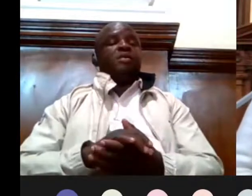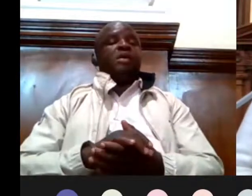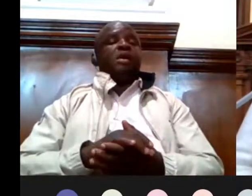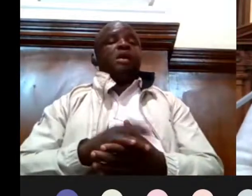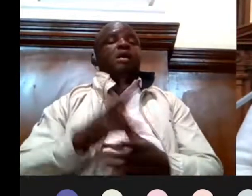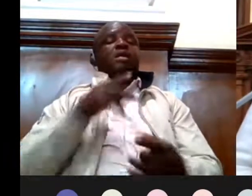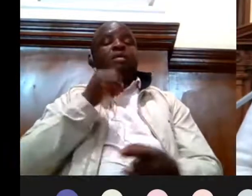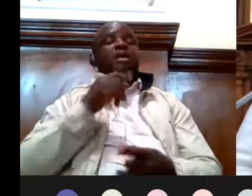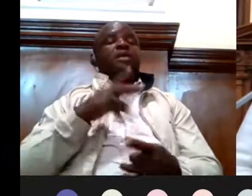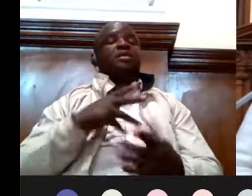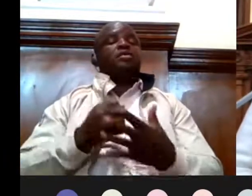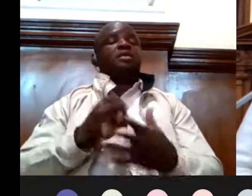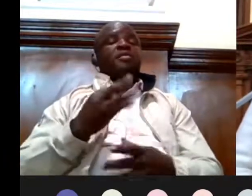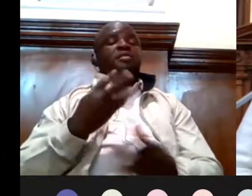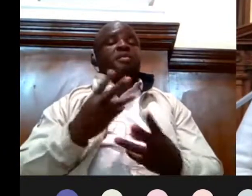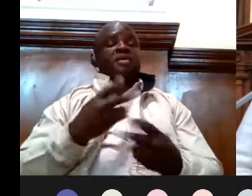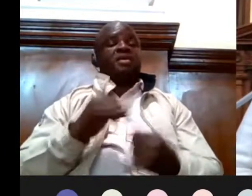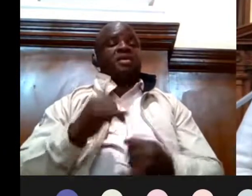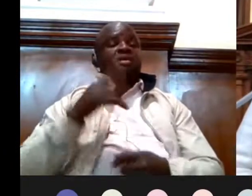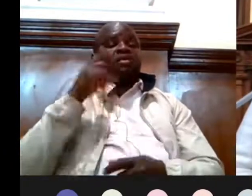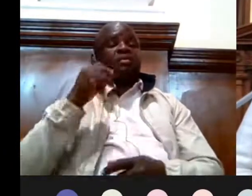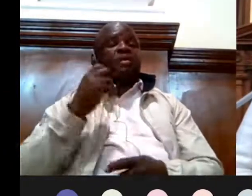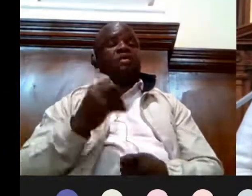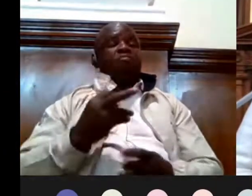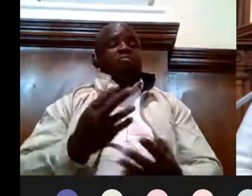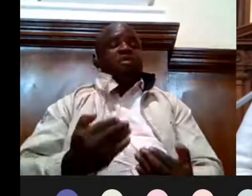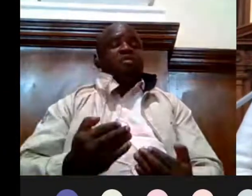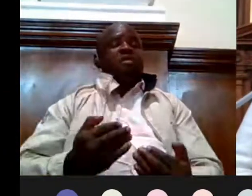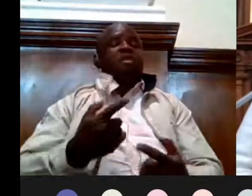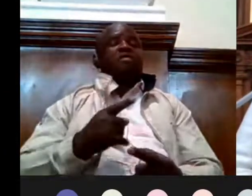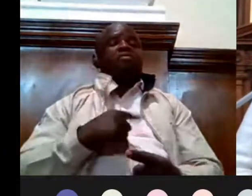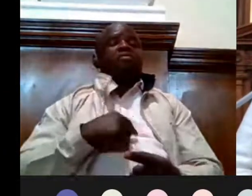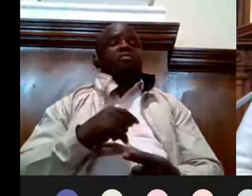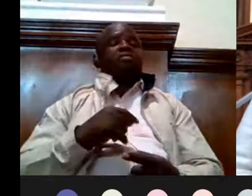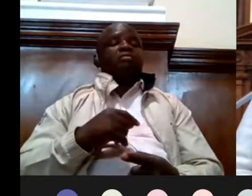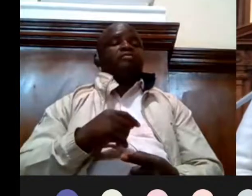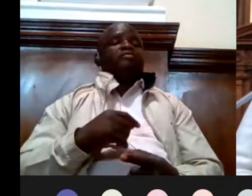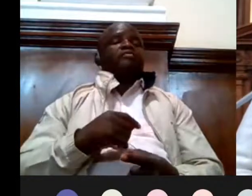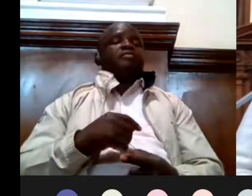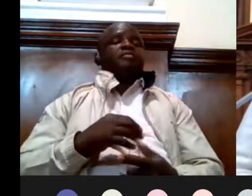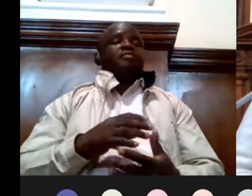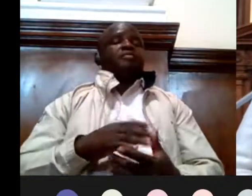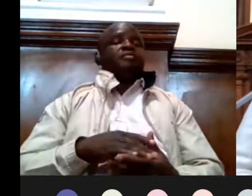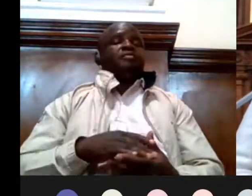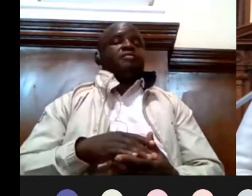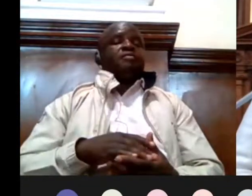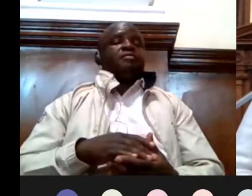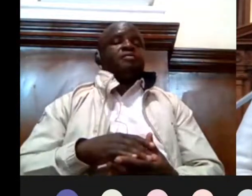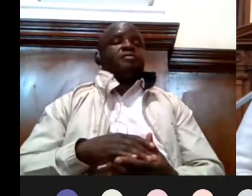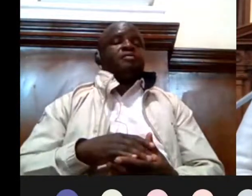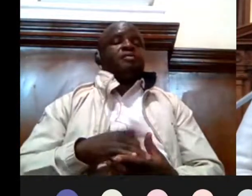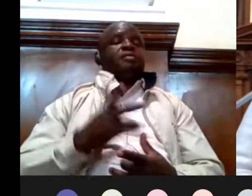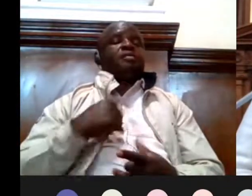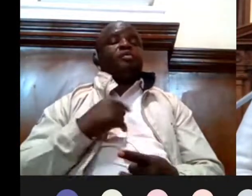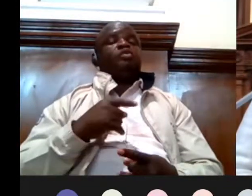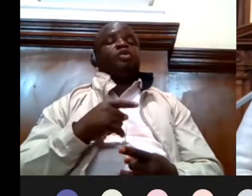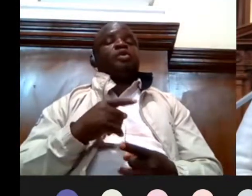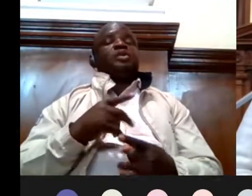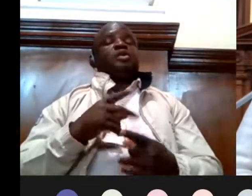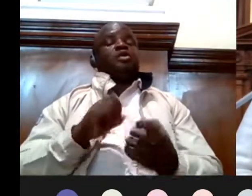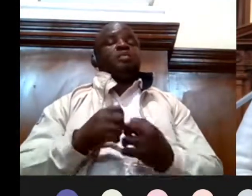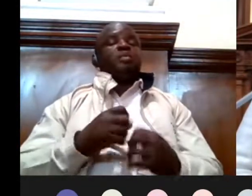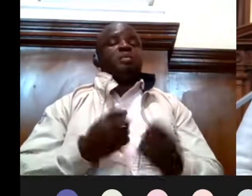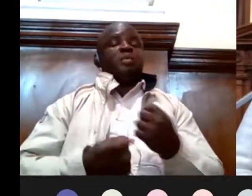ere ba sa robetse re lebeletse mmesi e hlwenye re bone boholo ba mahlo mme ke ka hara